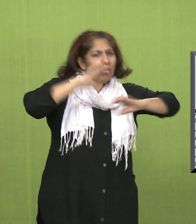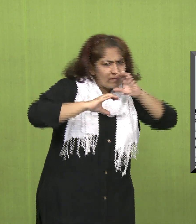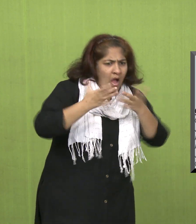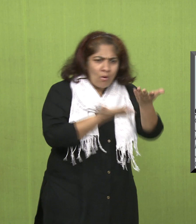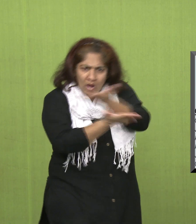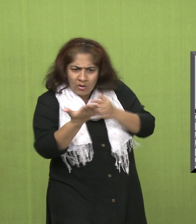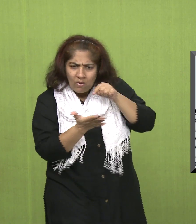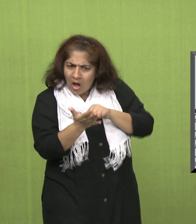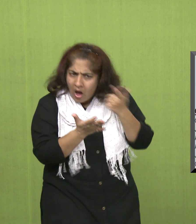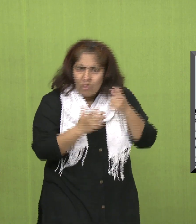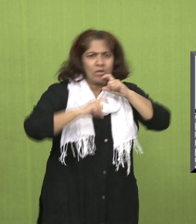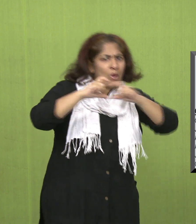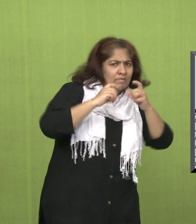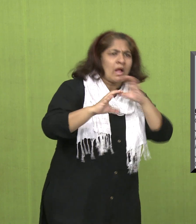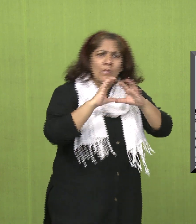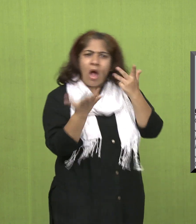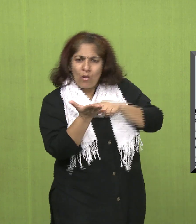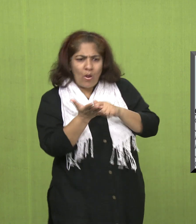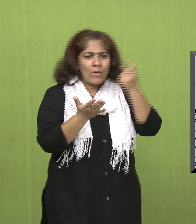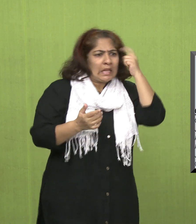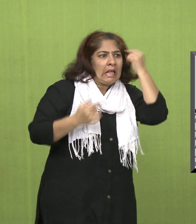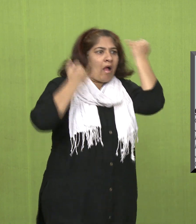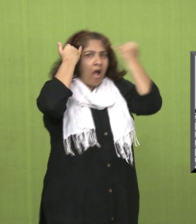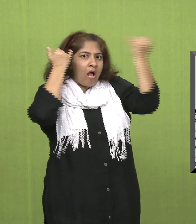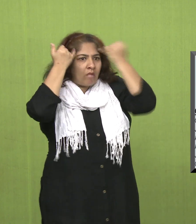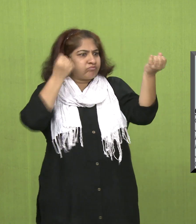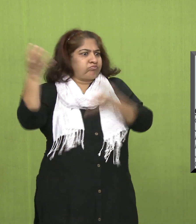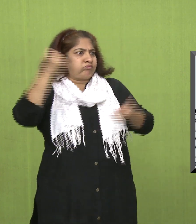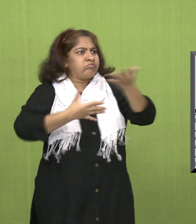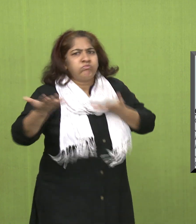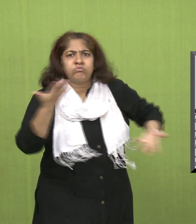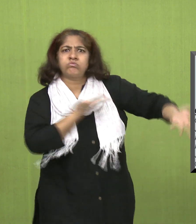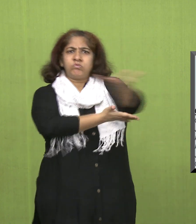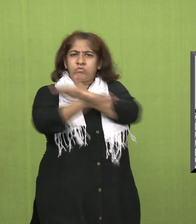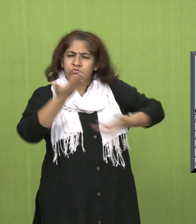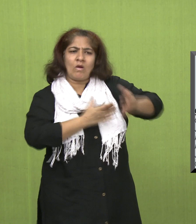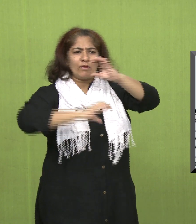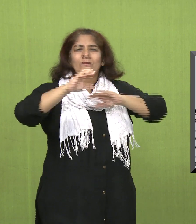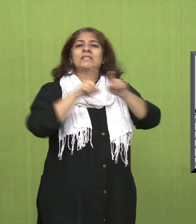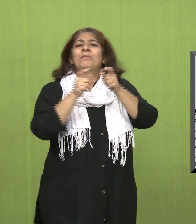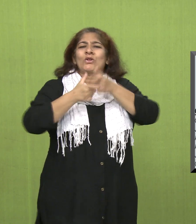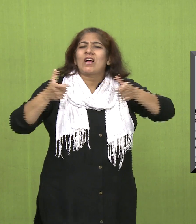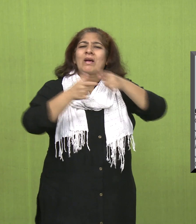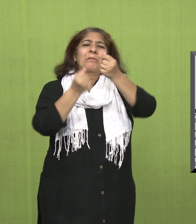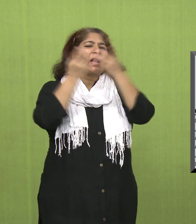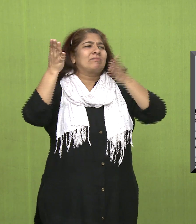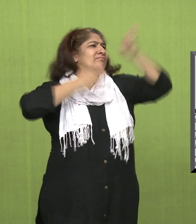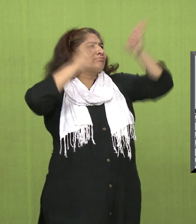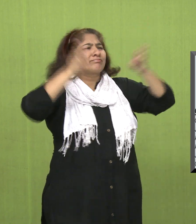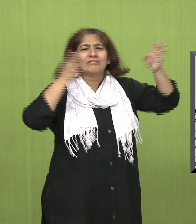Like there are different conferences and discussions going on, the reasons, the discussion, well-versed, detailed discussion about